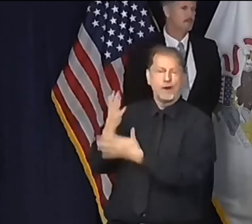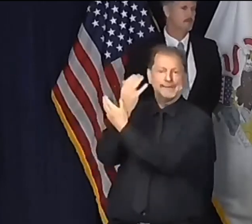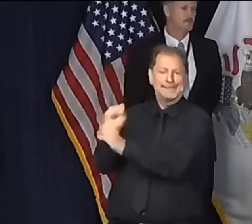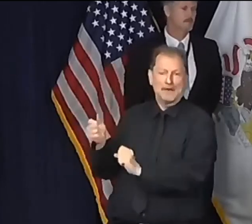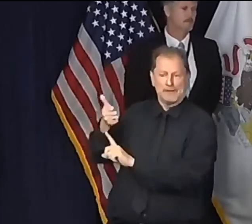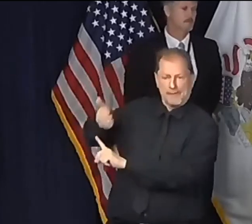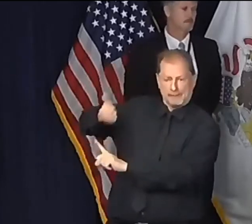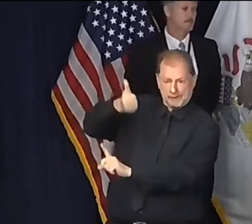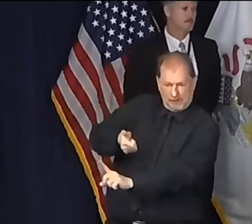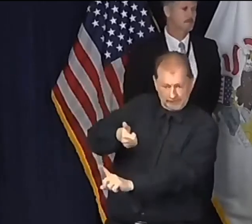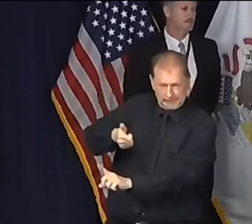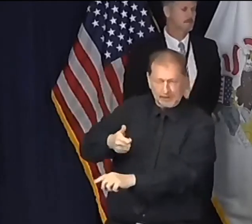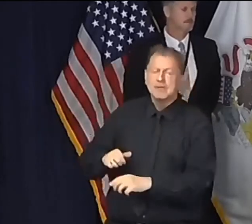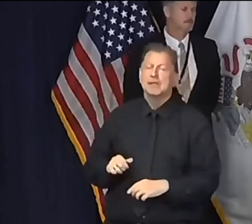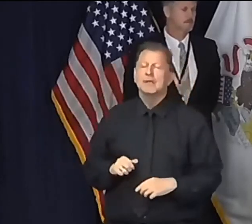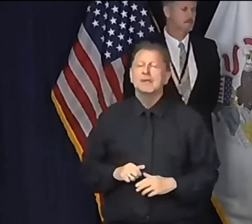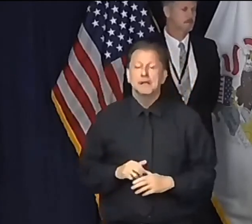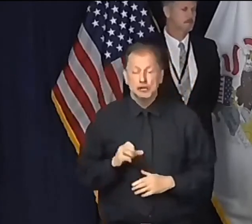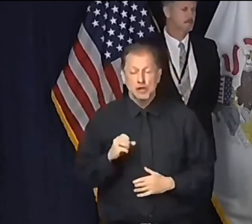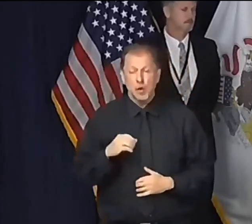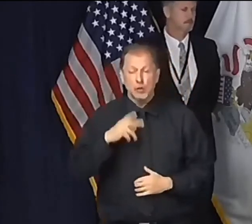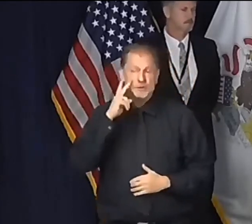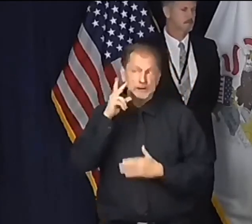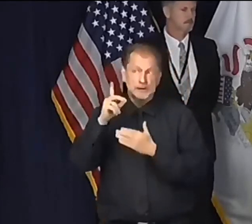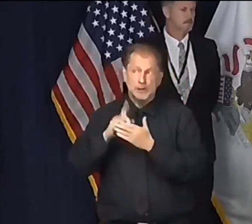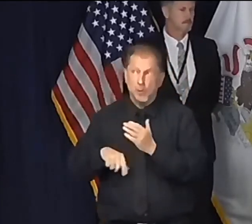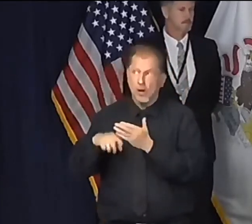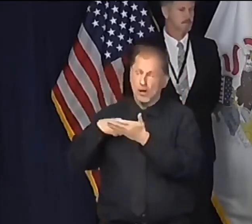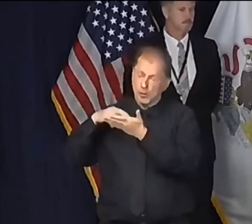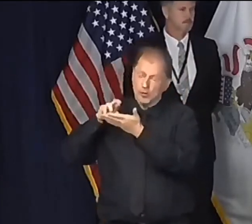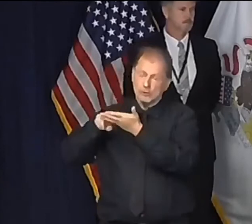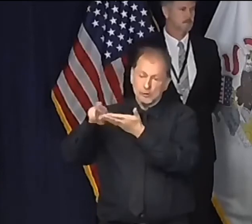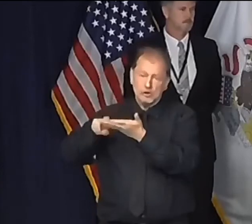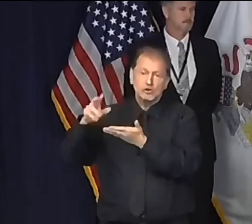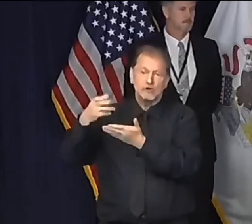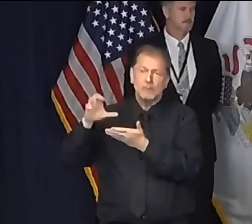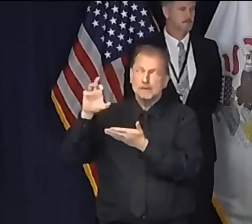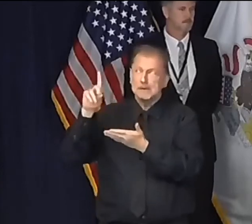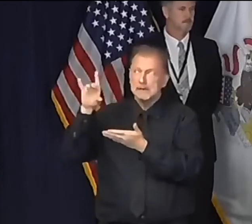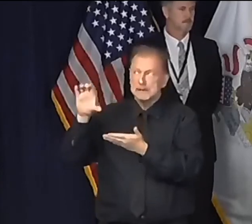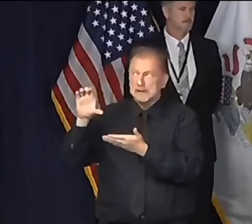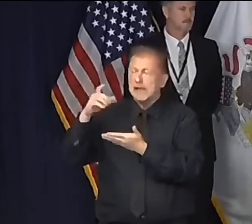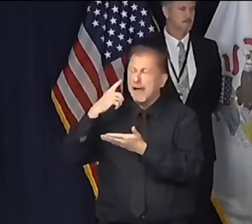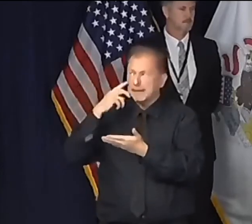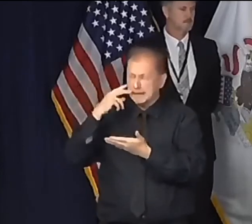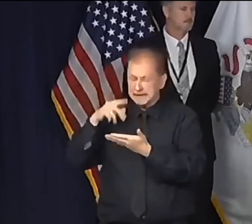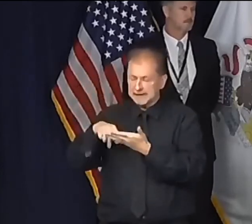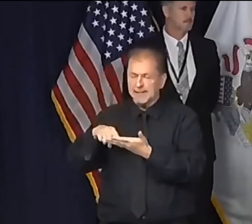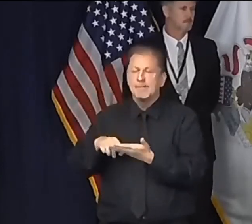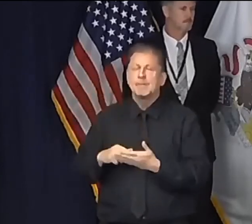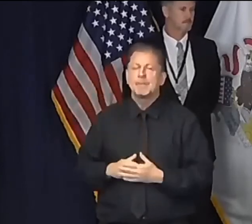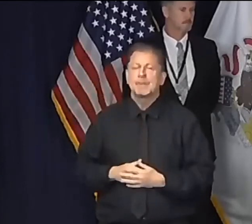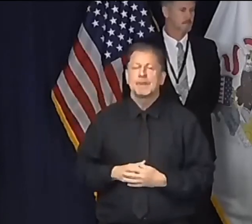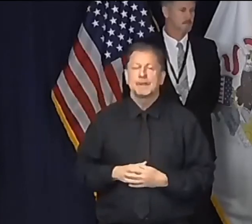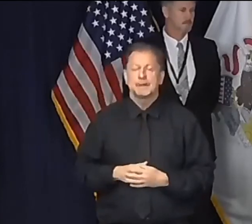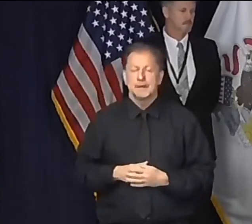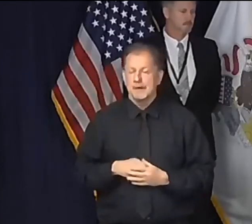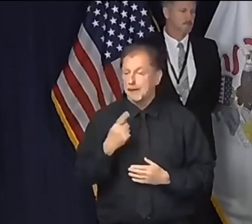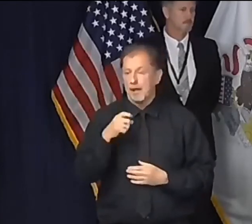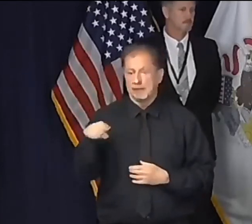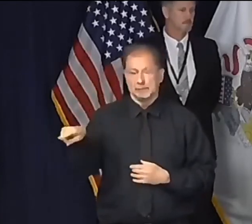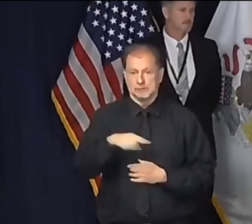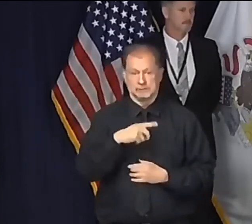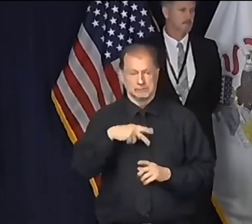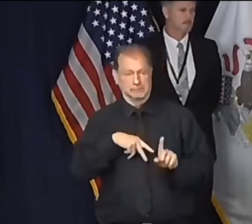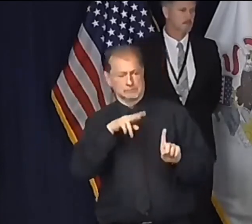much at how we would accomplish what they're suggesting. You know, because it's very hard to just look at somebody and know whether they've had the